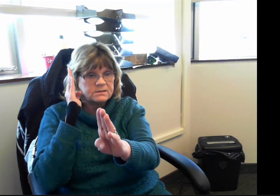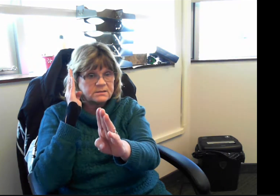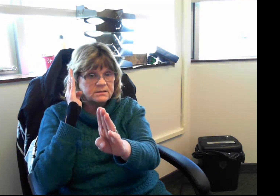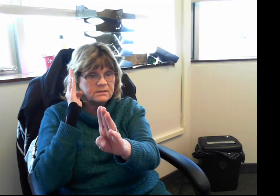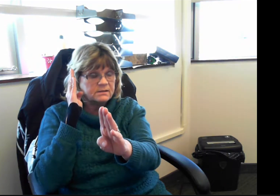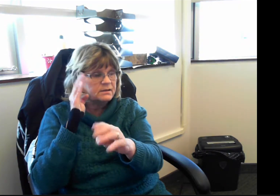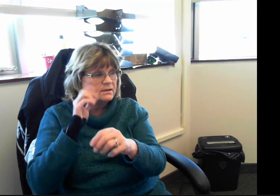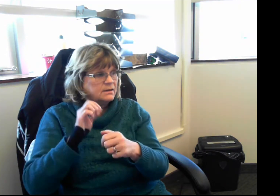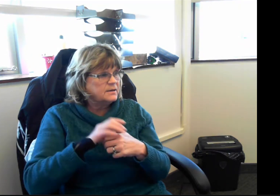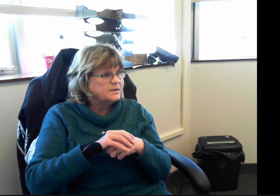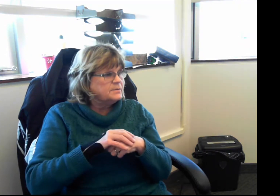bus.